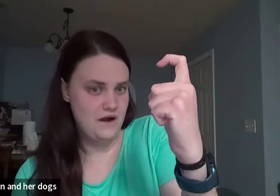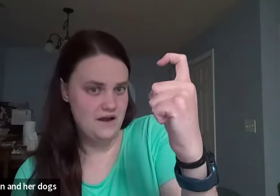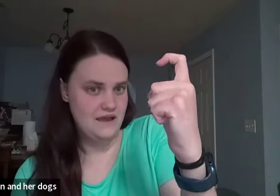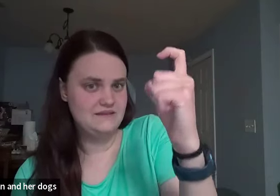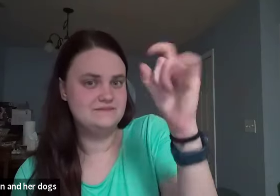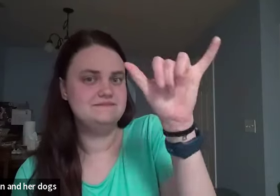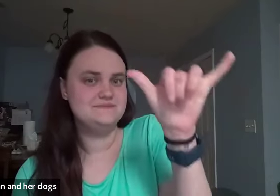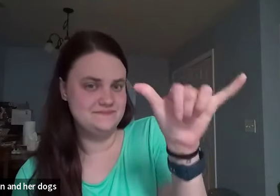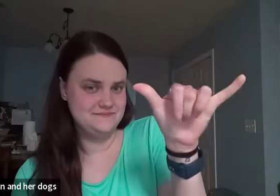Y,